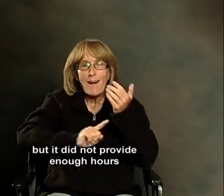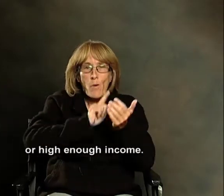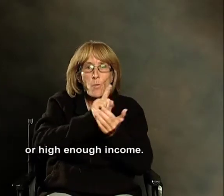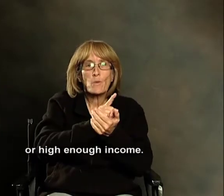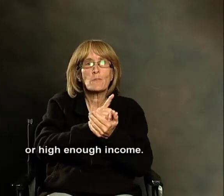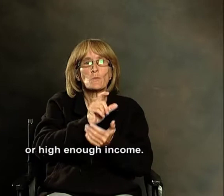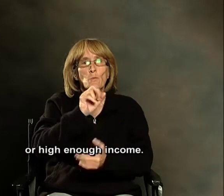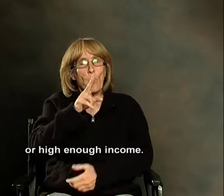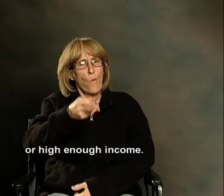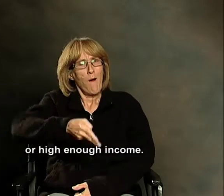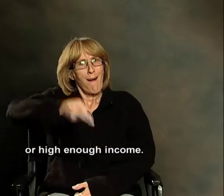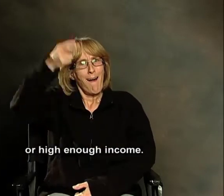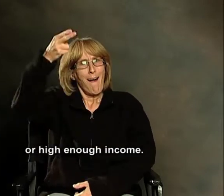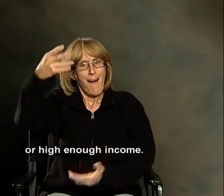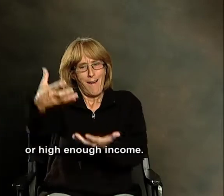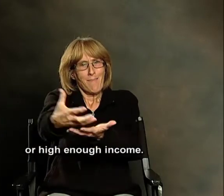or high enough income.